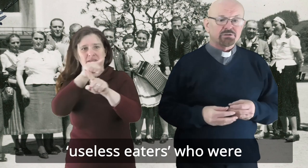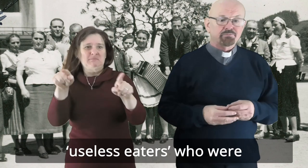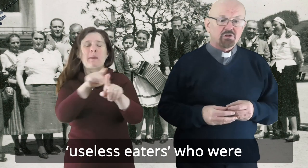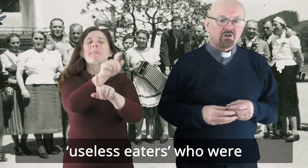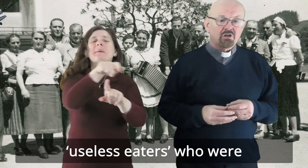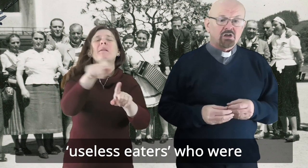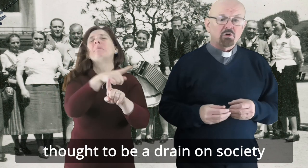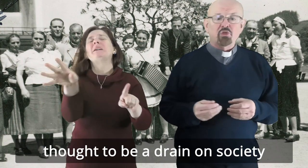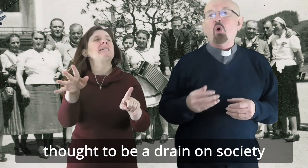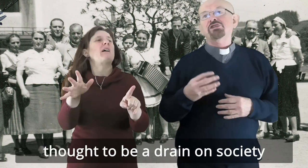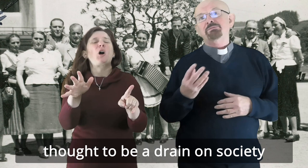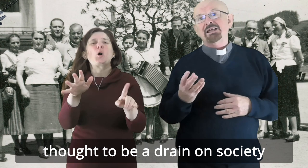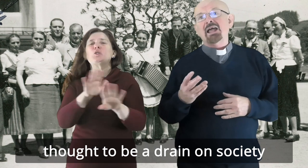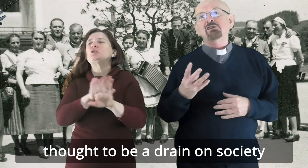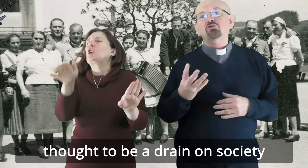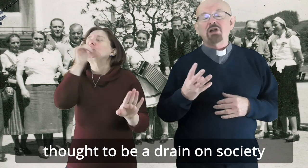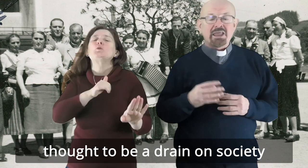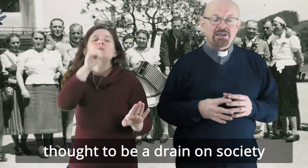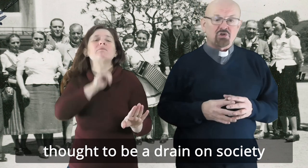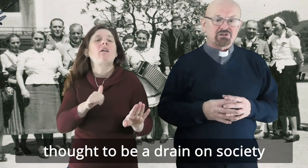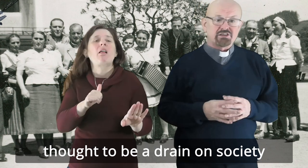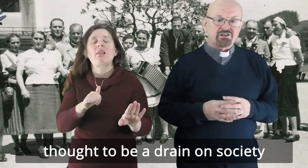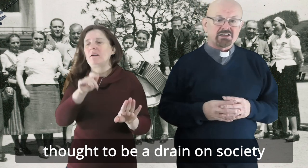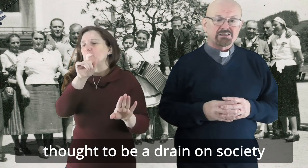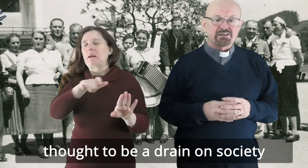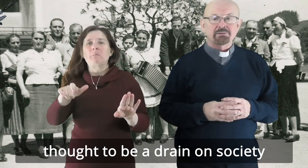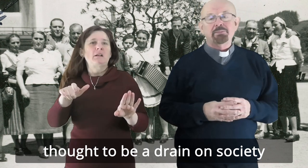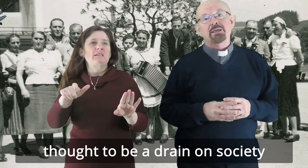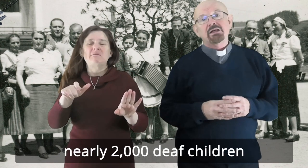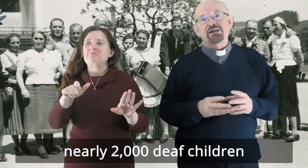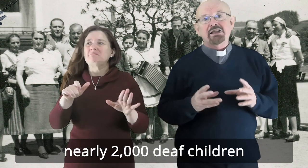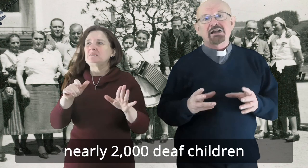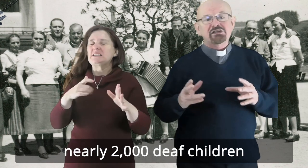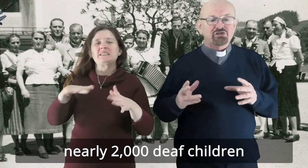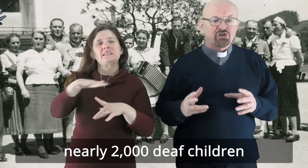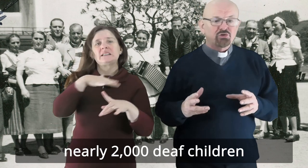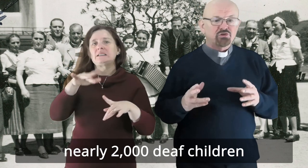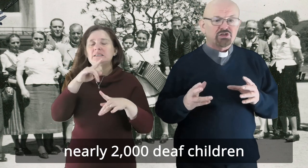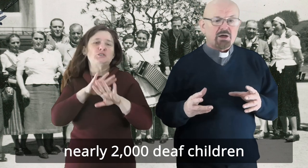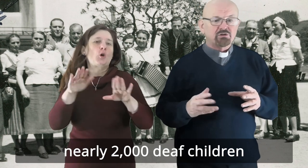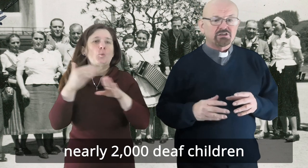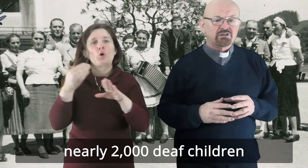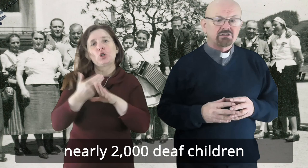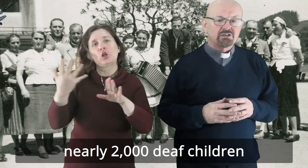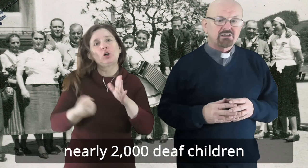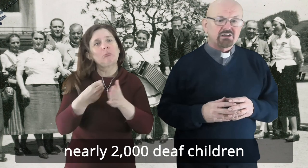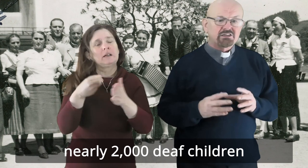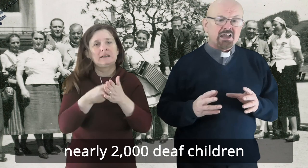eaters, who were thought to be a drain on society, nearly